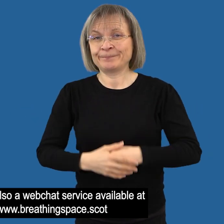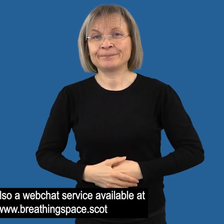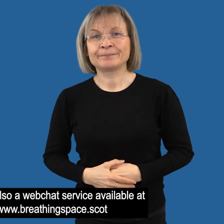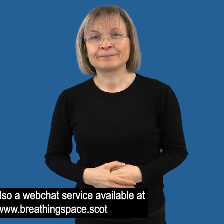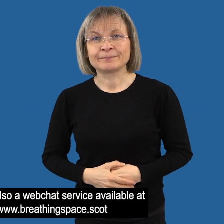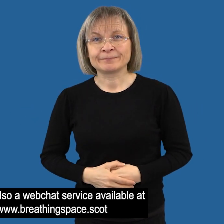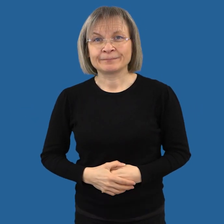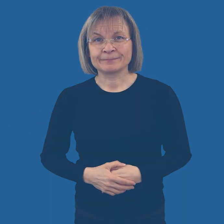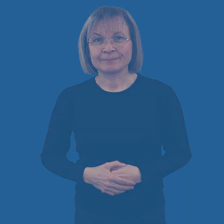www.breathingspace.scot.